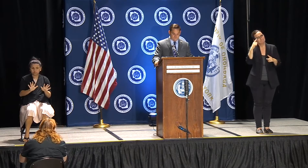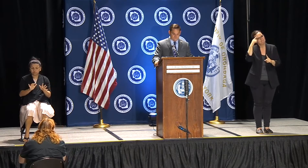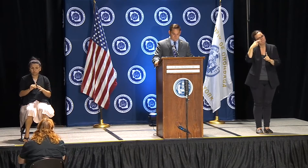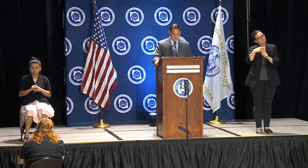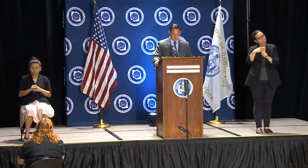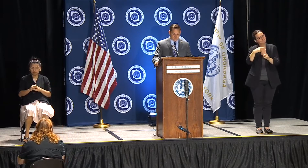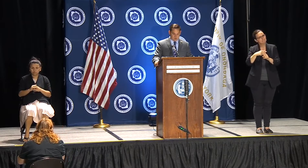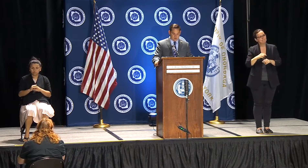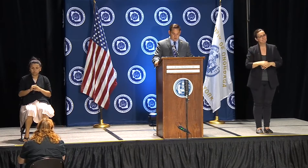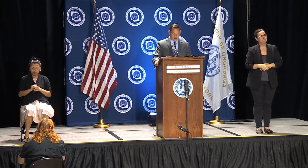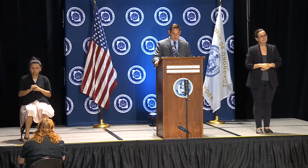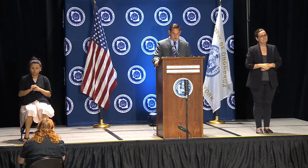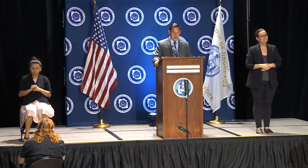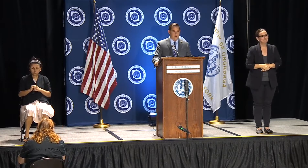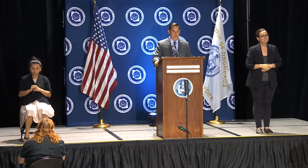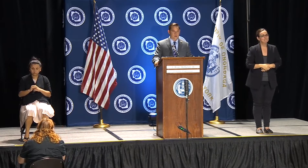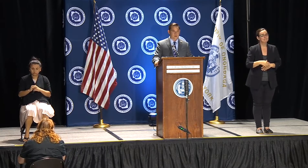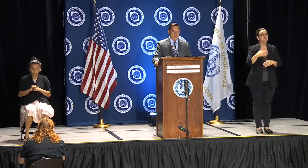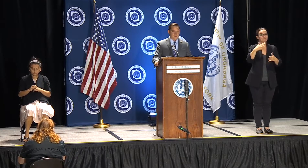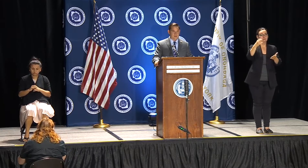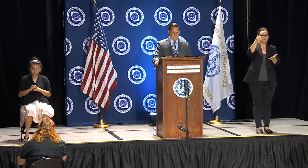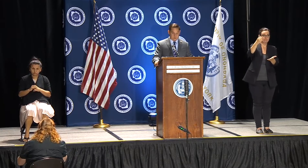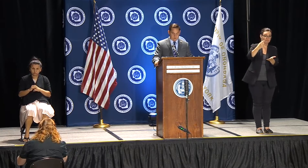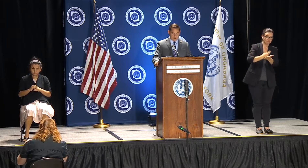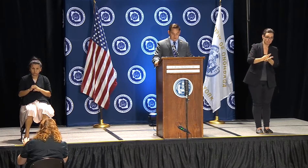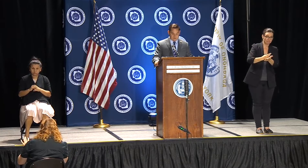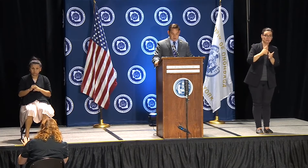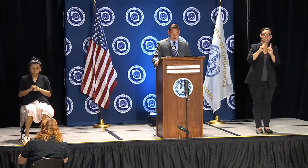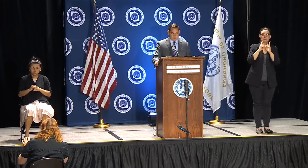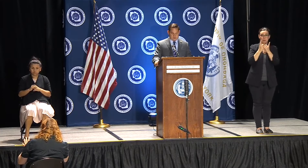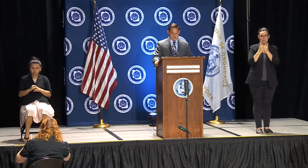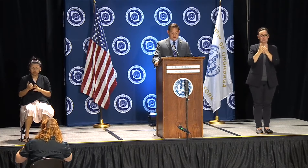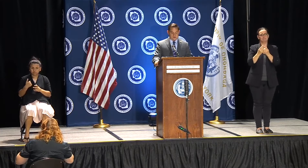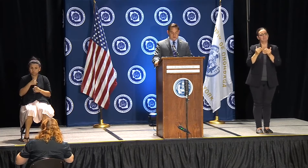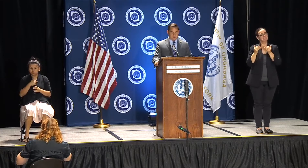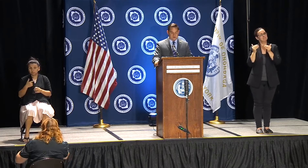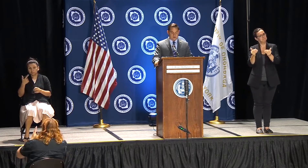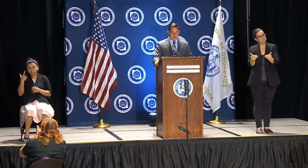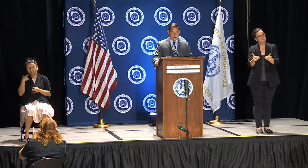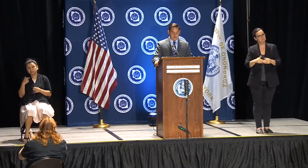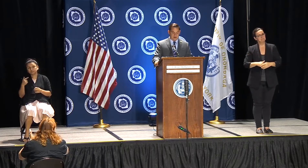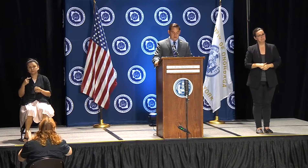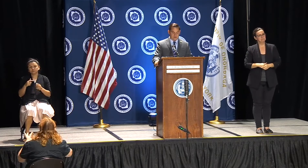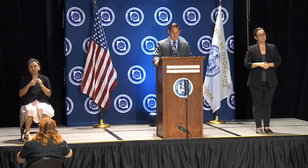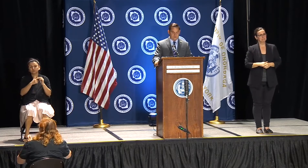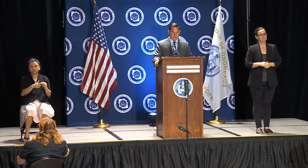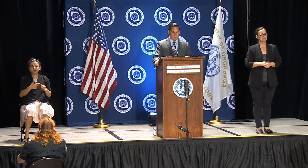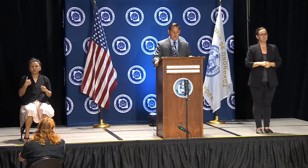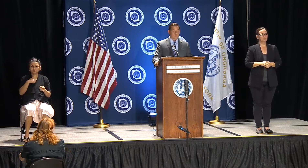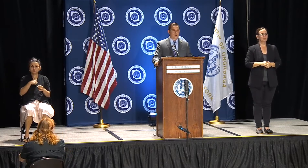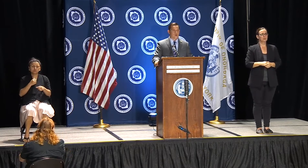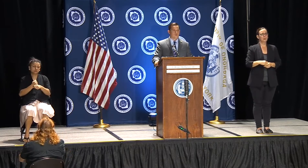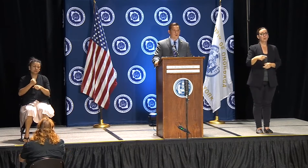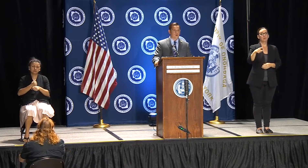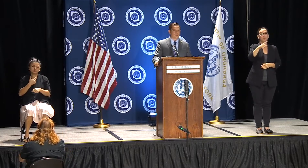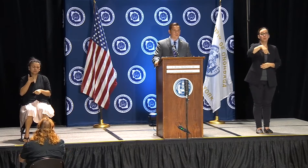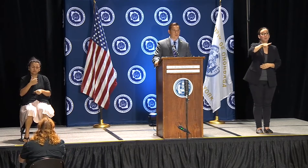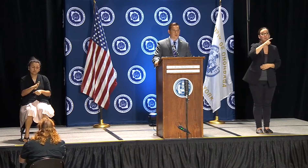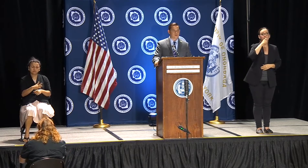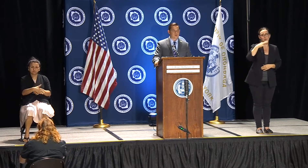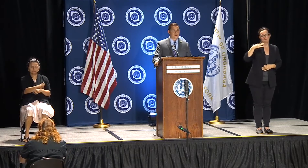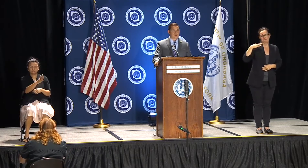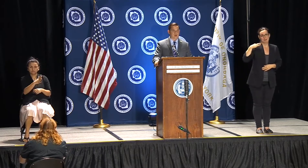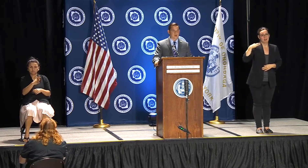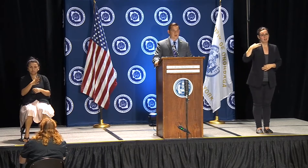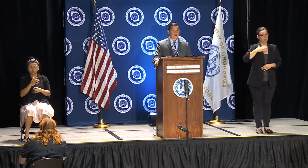department on our ability to accommodate the requests, but this is essentially a voluntary furlough for